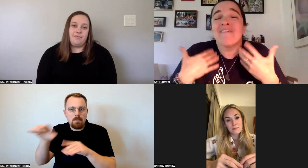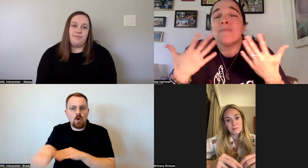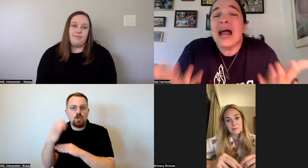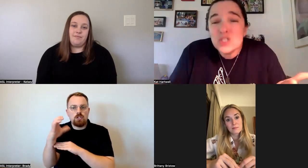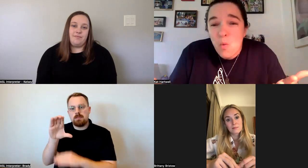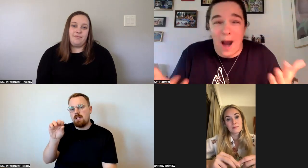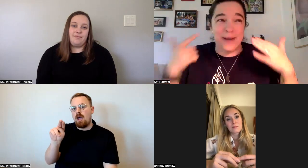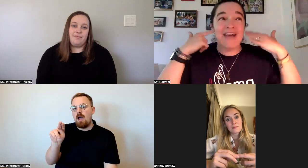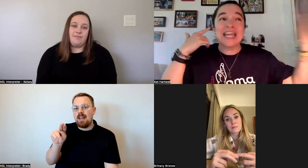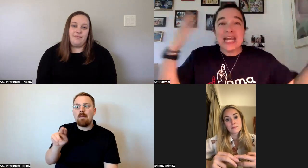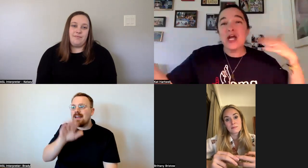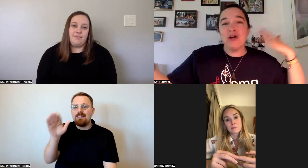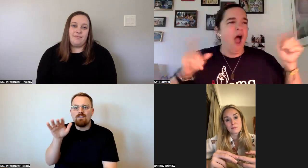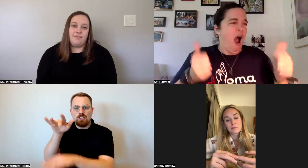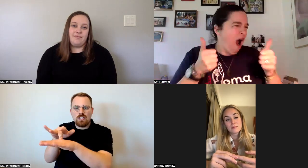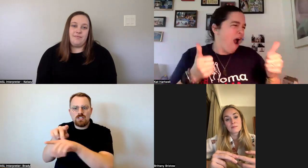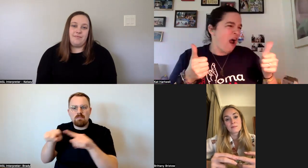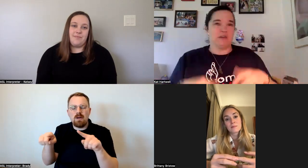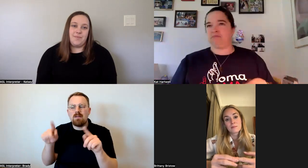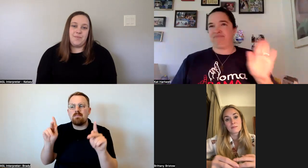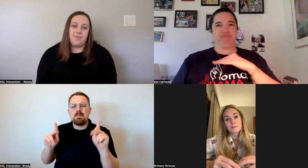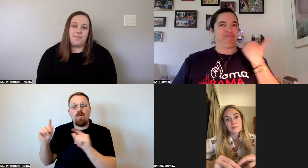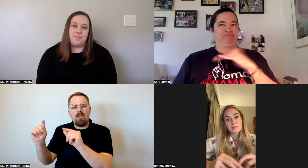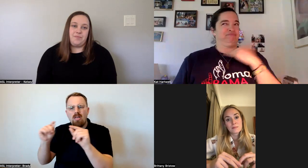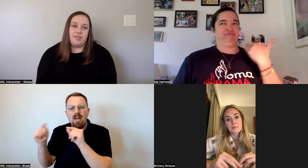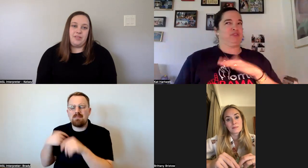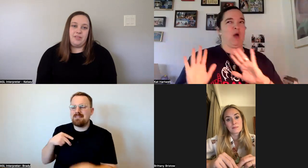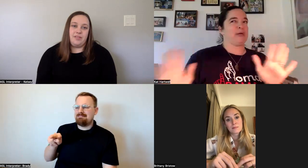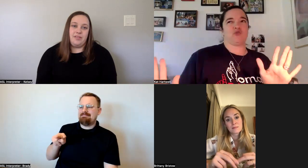even though I haven't been to one, but I've heard,